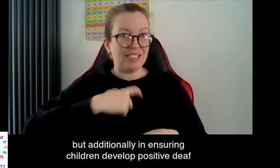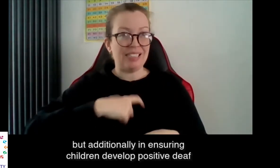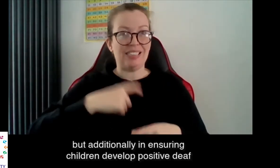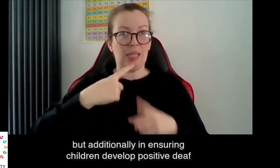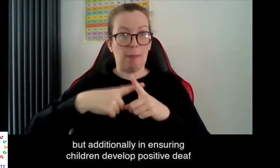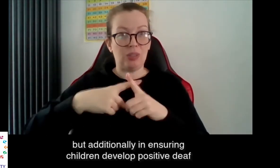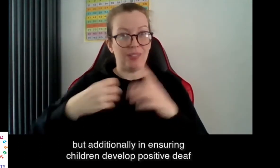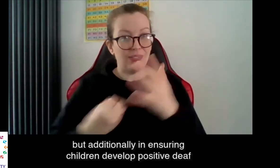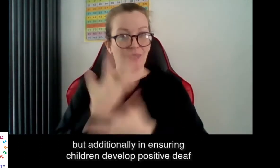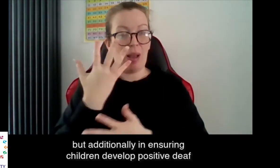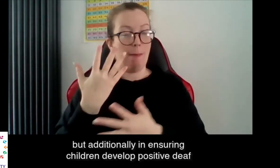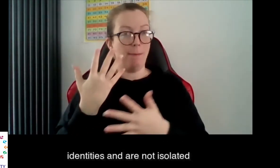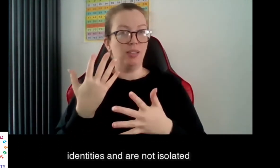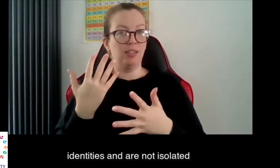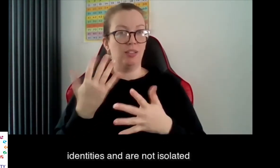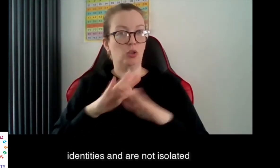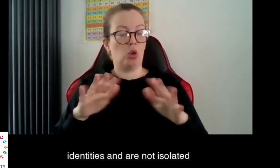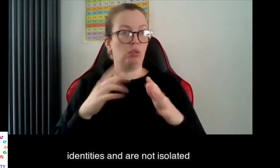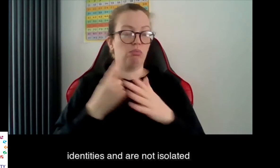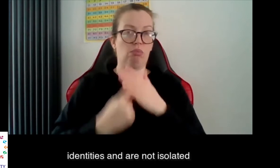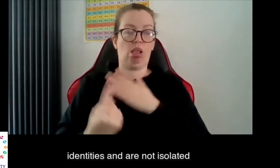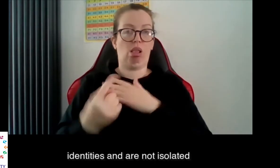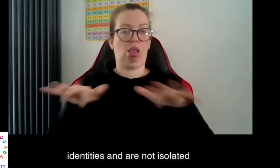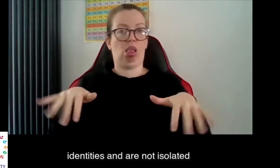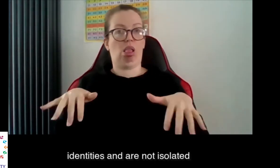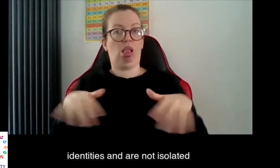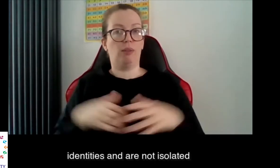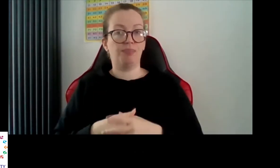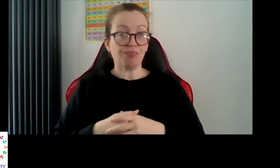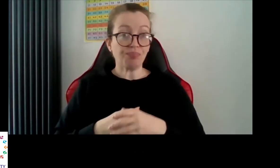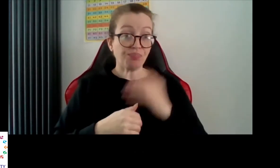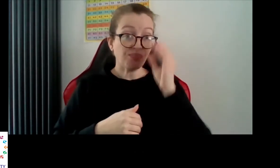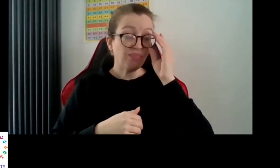children develop positive deaf identities and are not isolated.